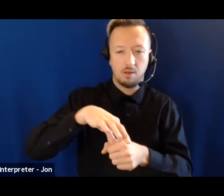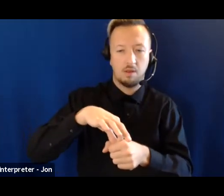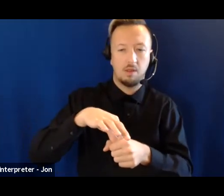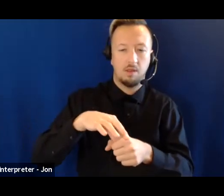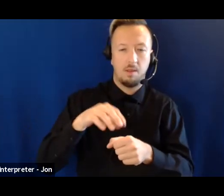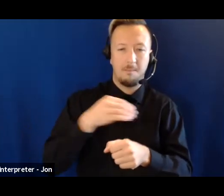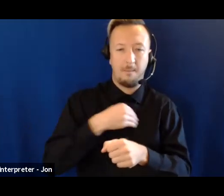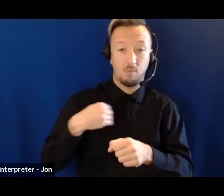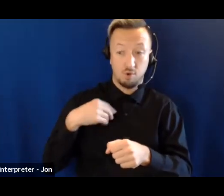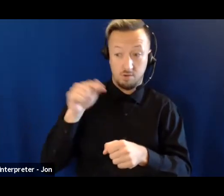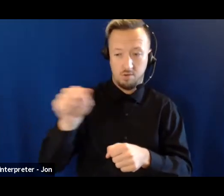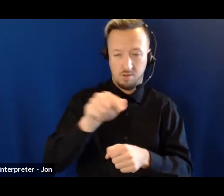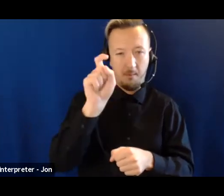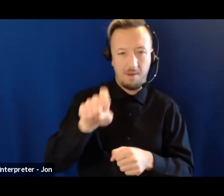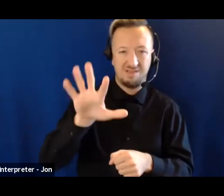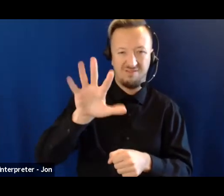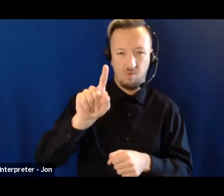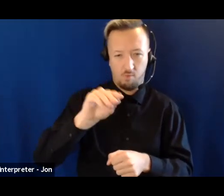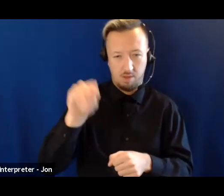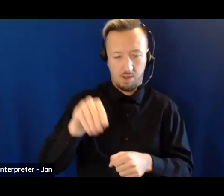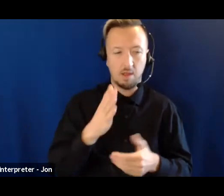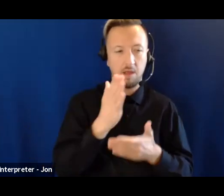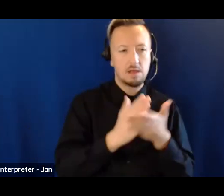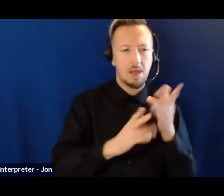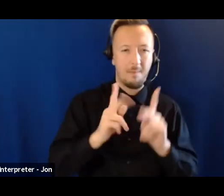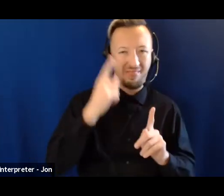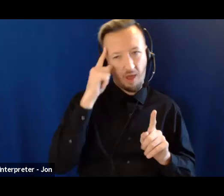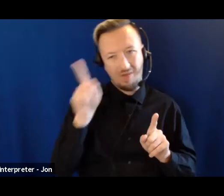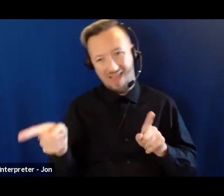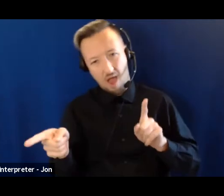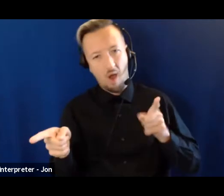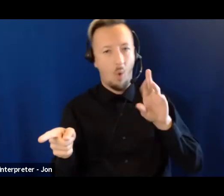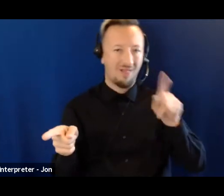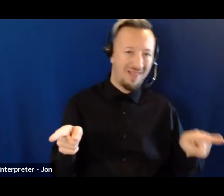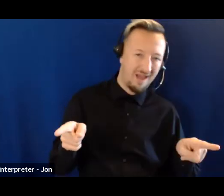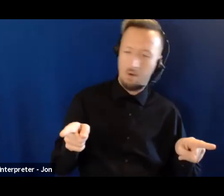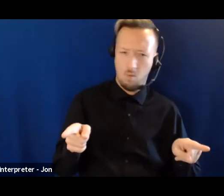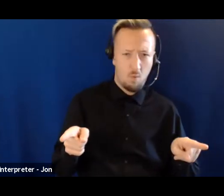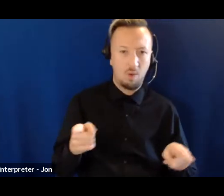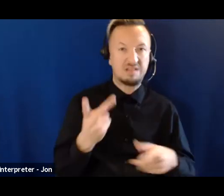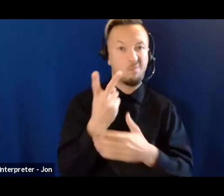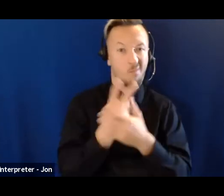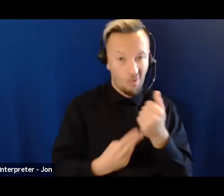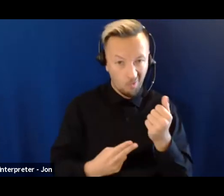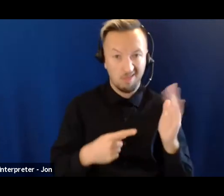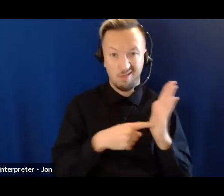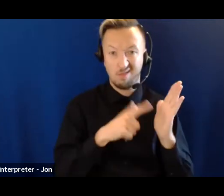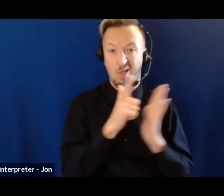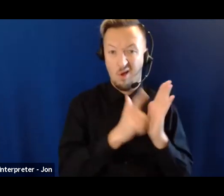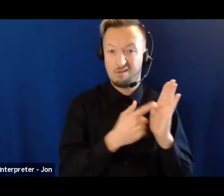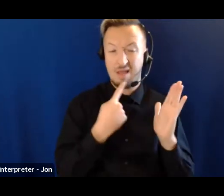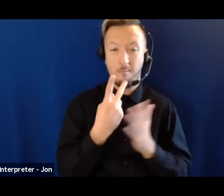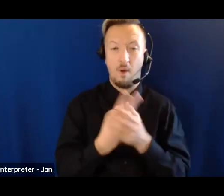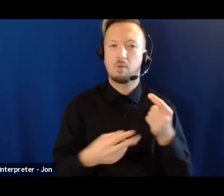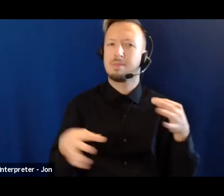always realize that. They think it's either one or the other, and that's all they worry about. But it's both of those, and that's in here. So, that's why it's